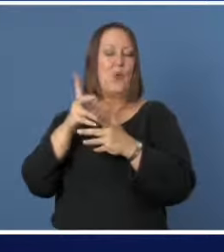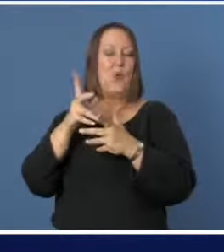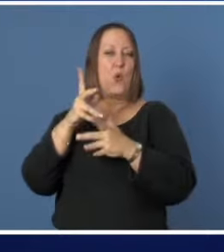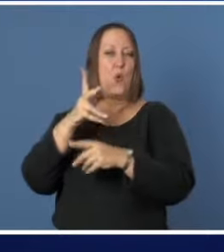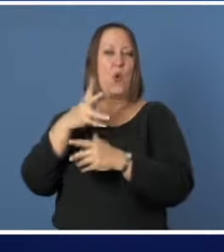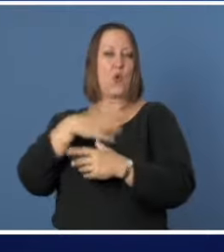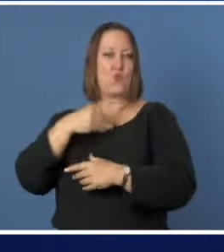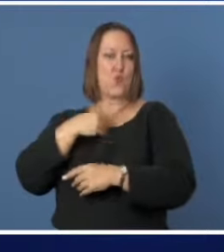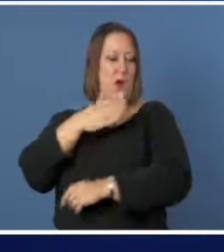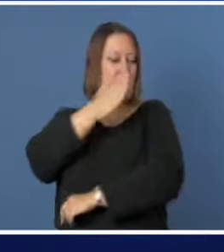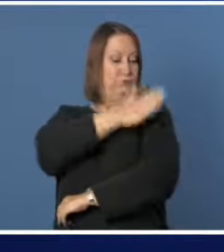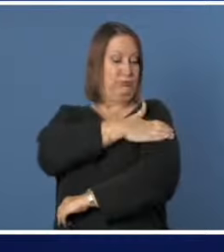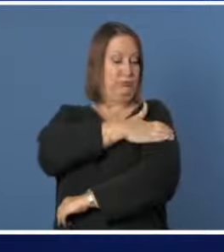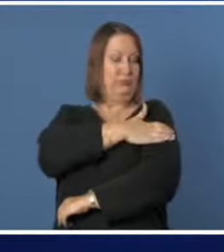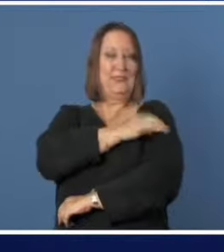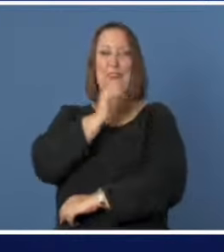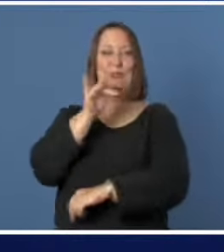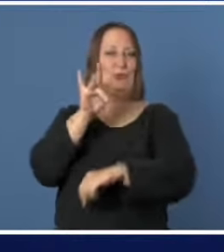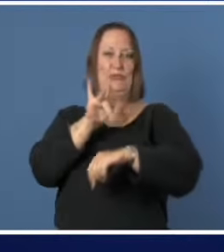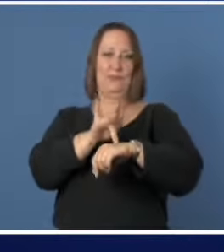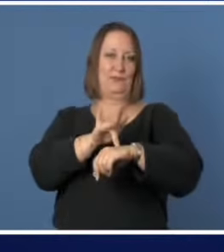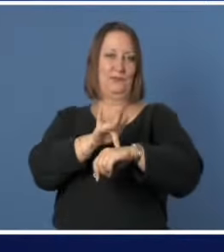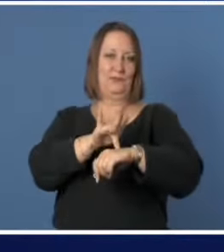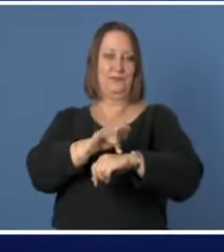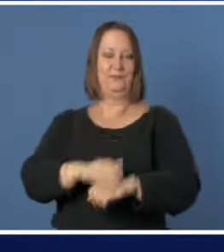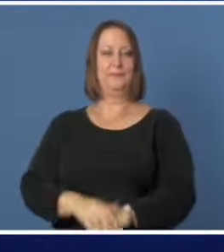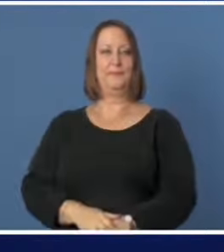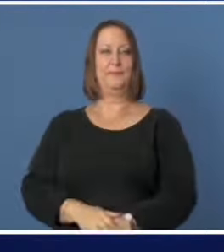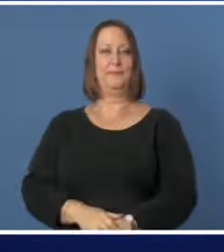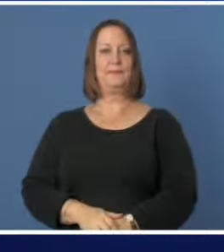the virus present in the vaccine.